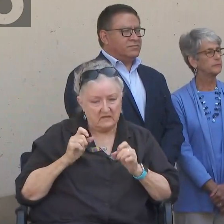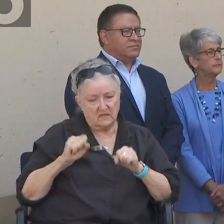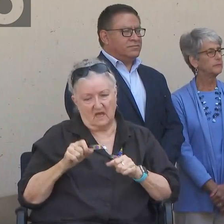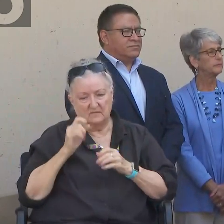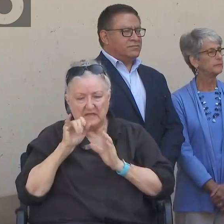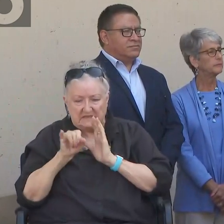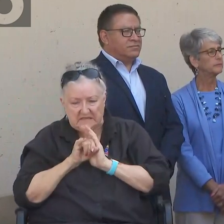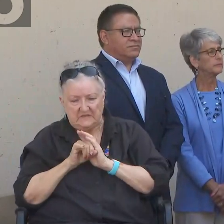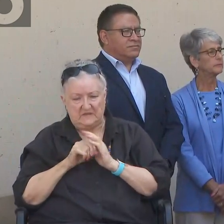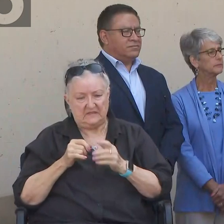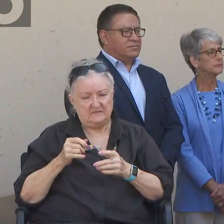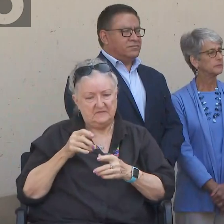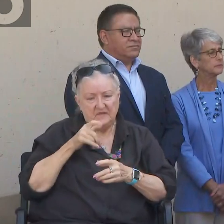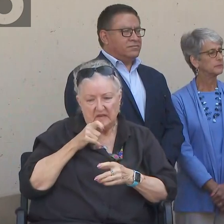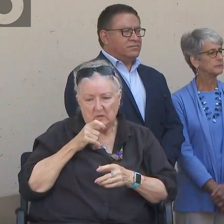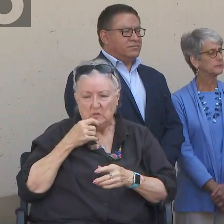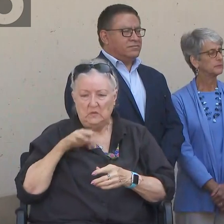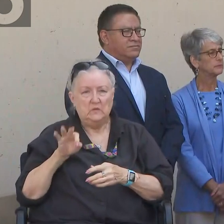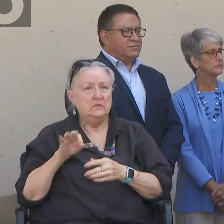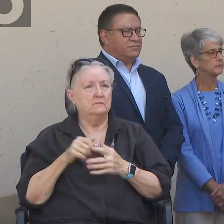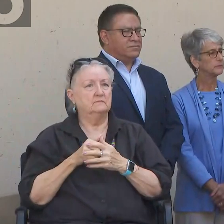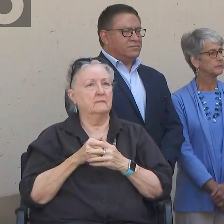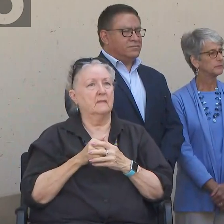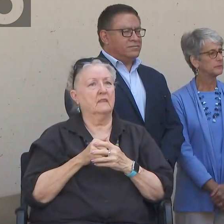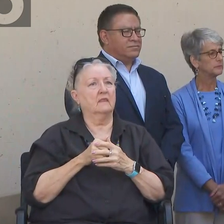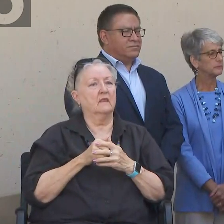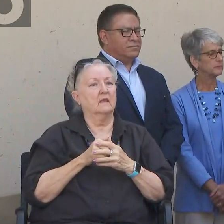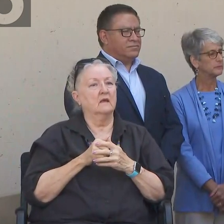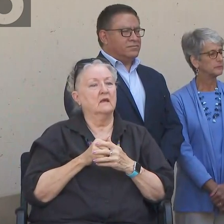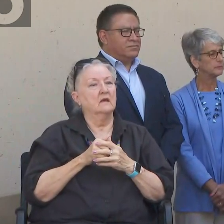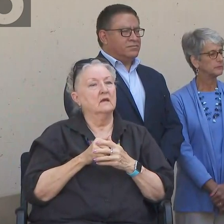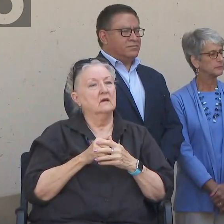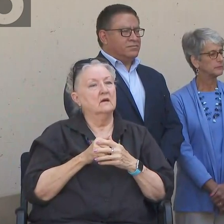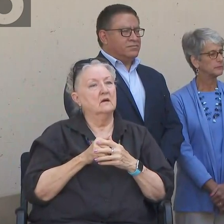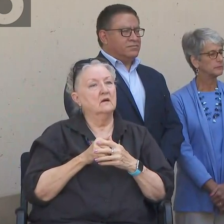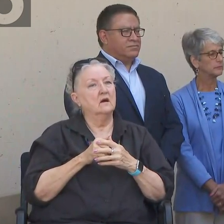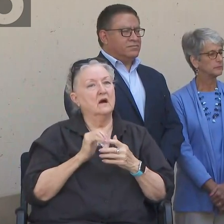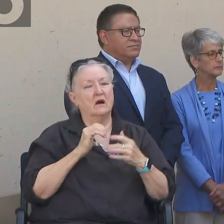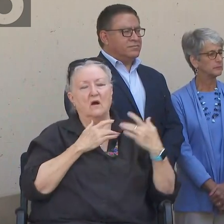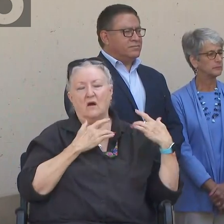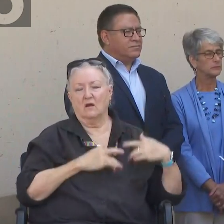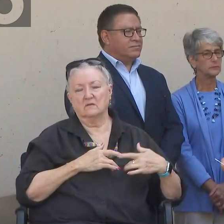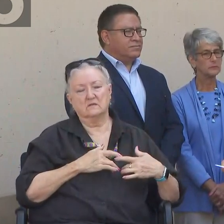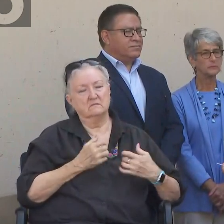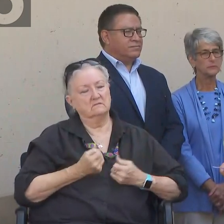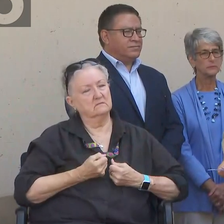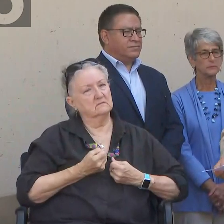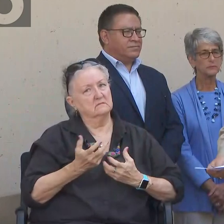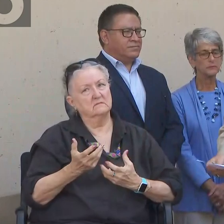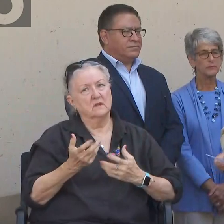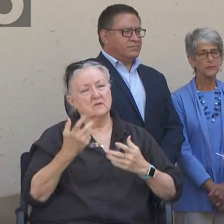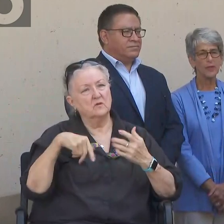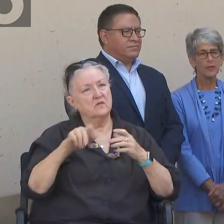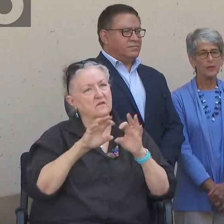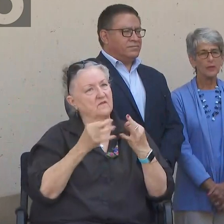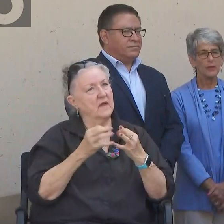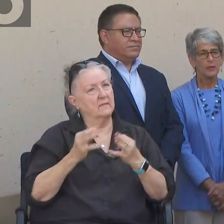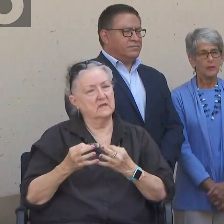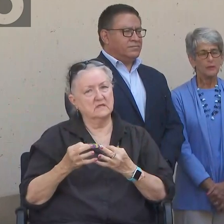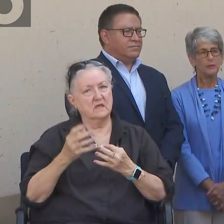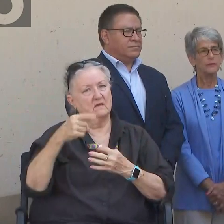are able to identify any of the victims. Our hearts go out to the families of